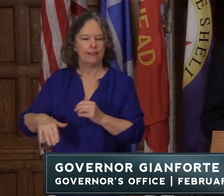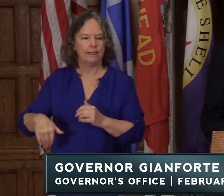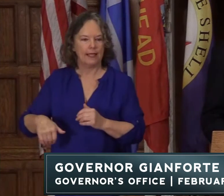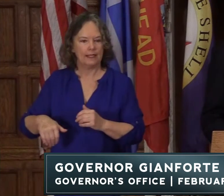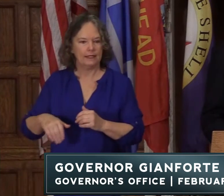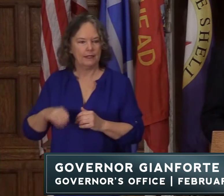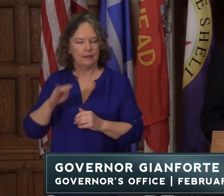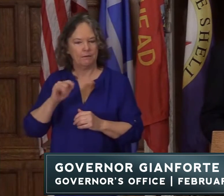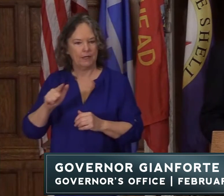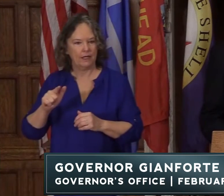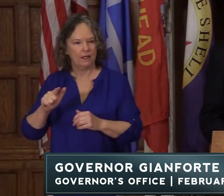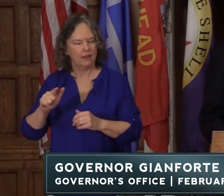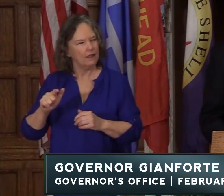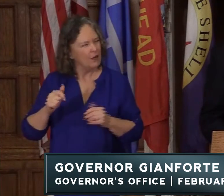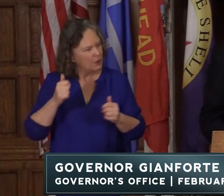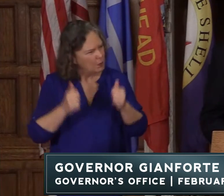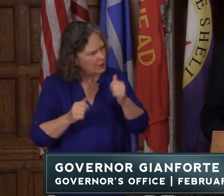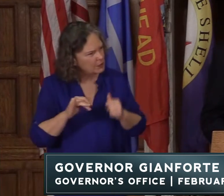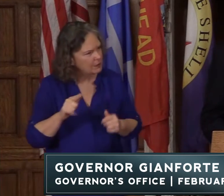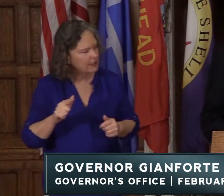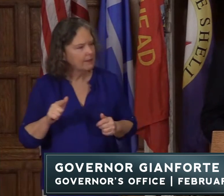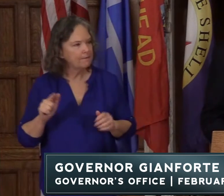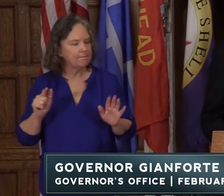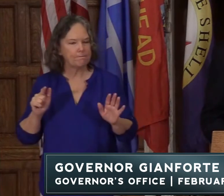it got tabled. I'm sorry, which bill was that?